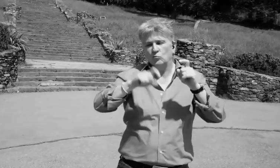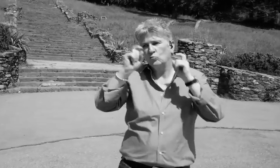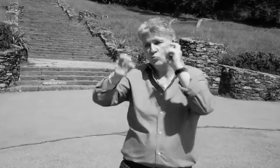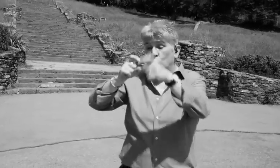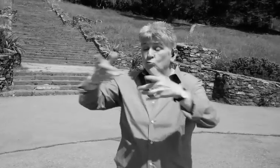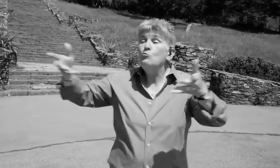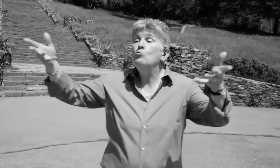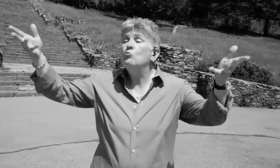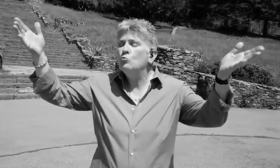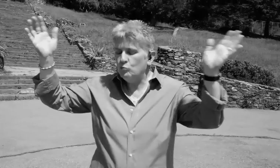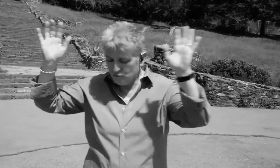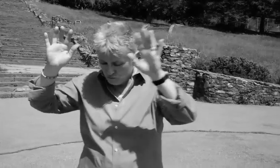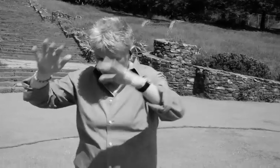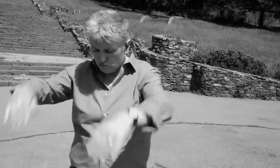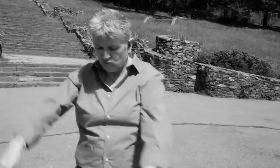didn't give to you.